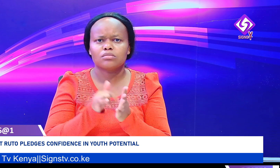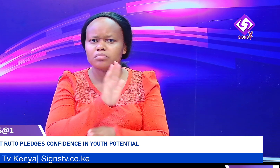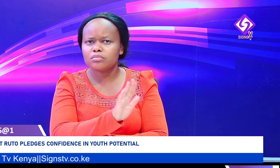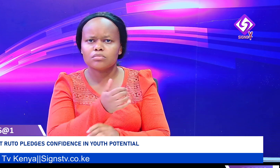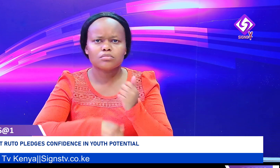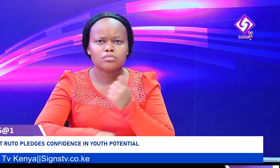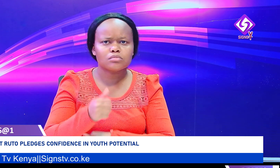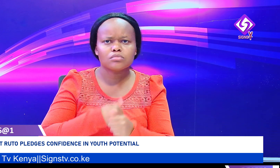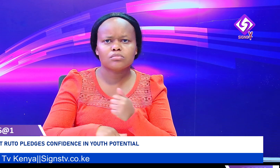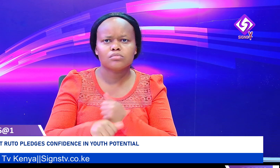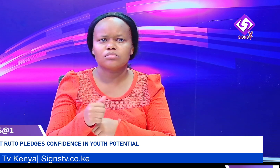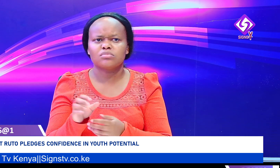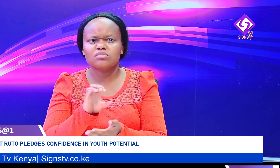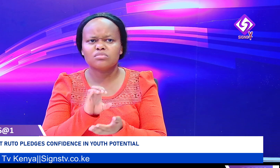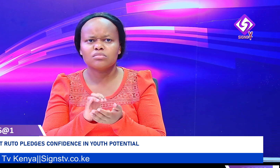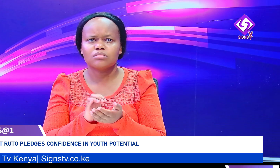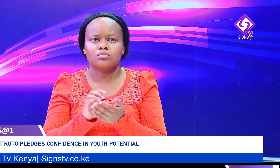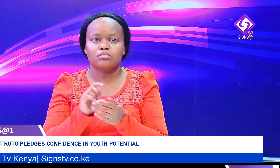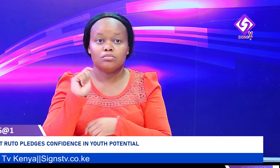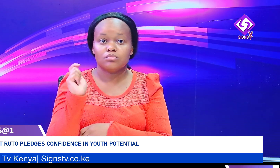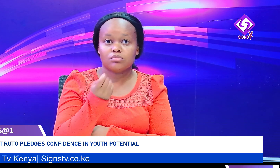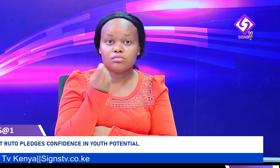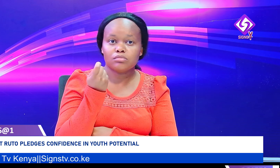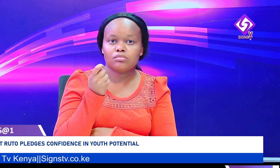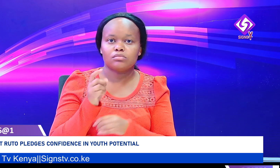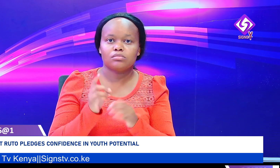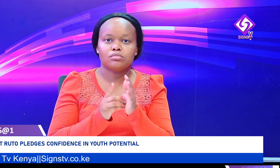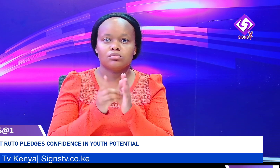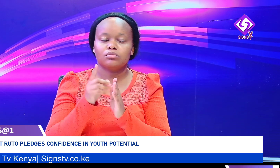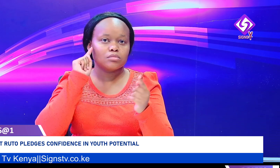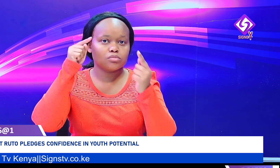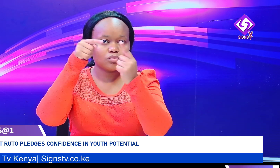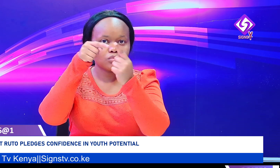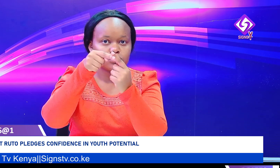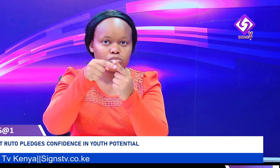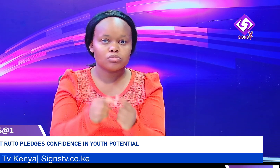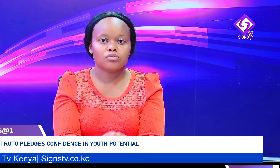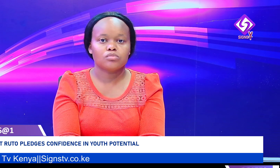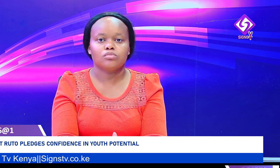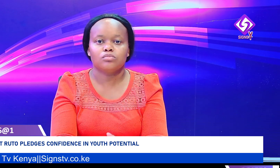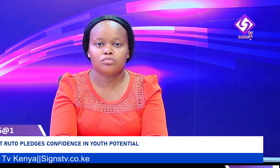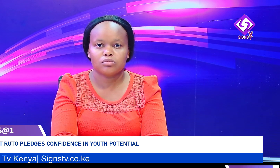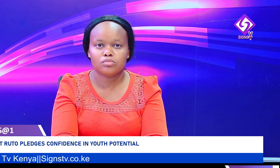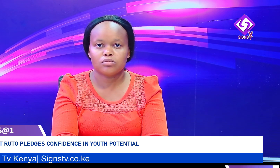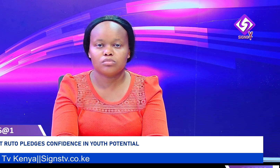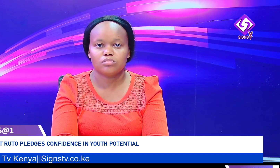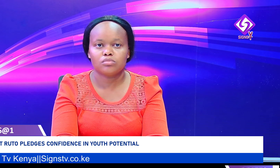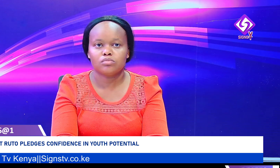responsibility, stressing that their active participation is critical to realizing Kenyans'